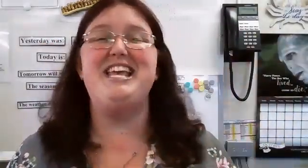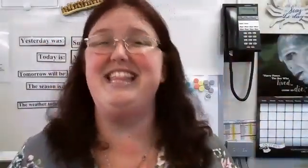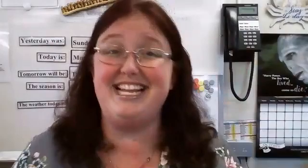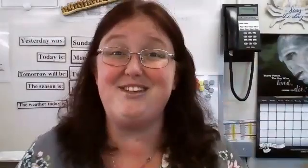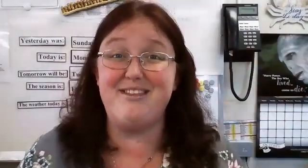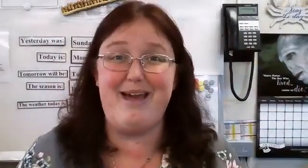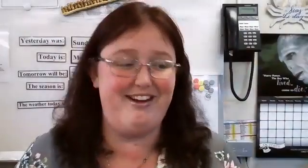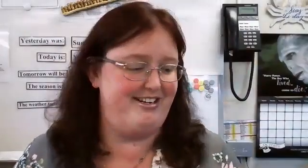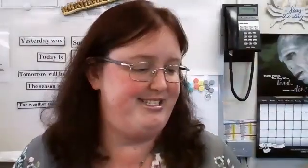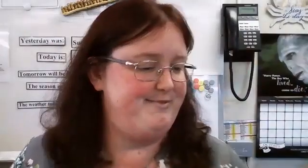that's all that matters.